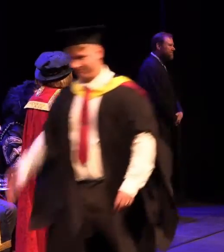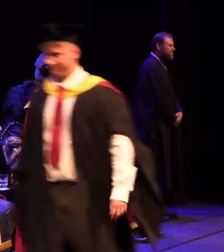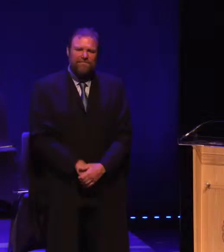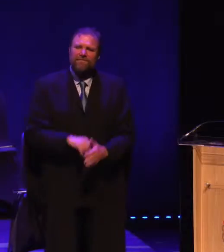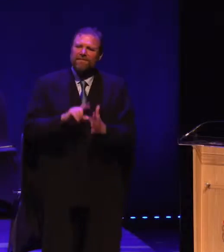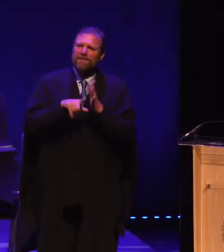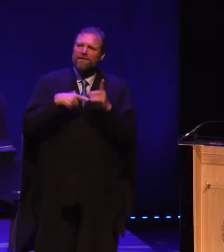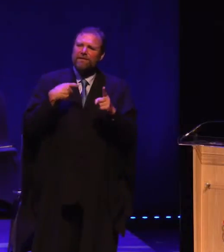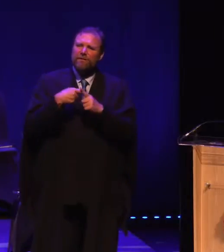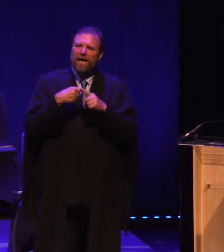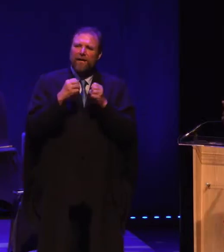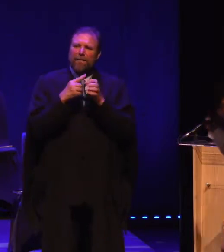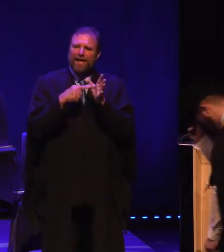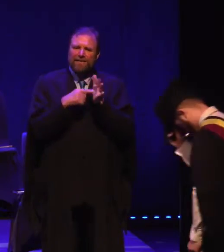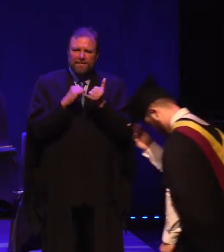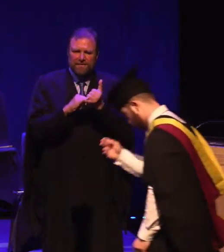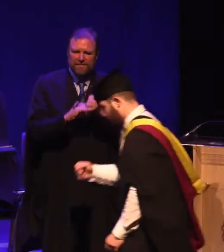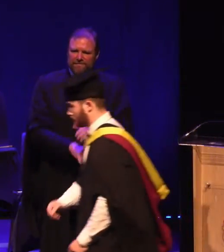Jack Bates.